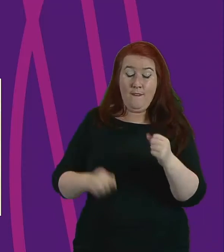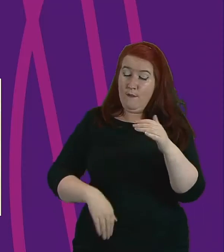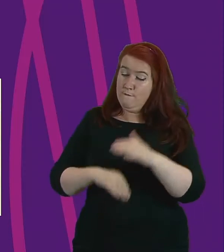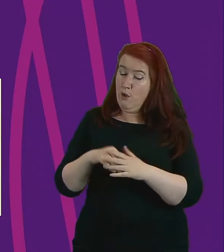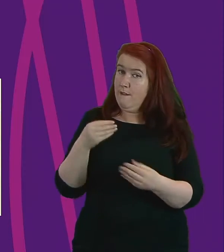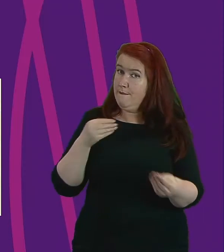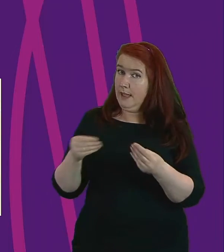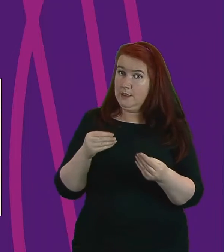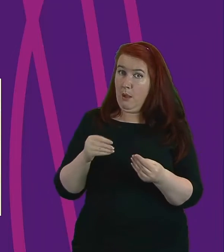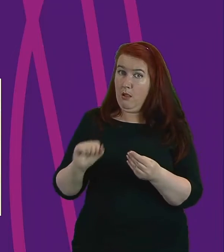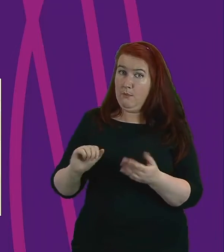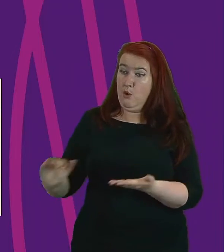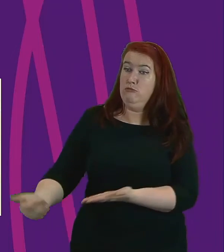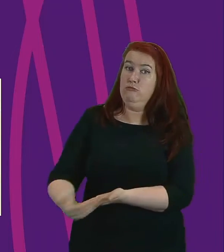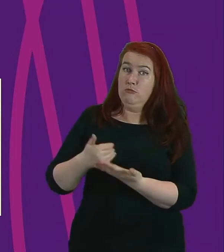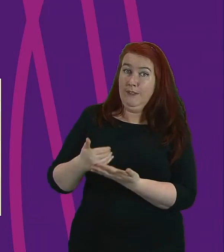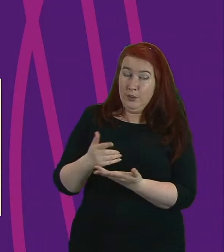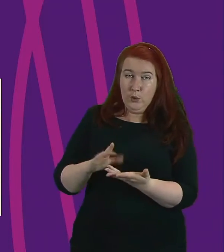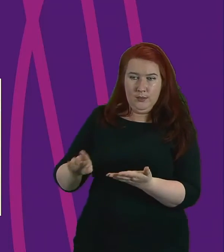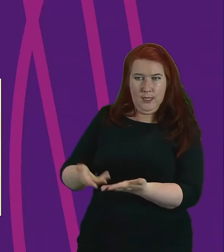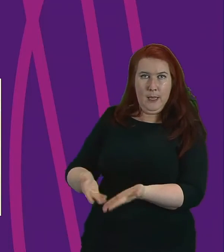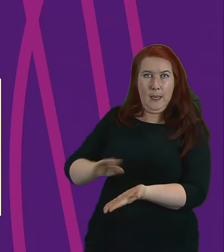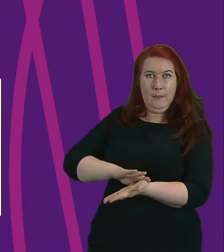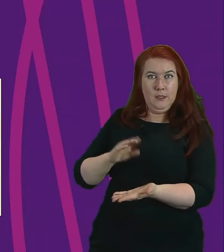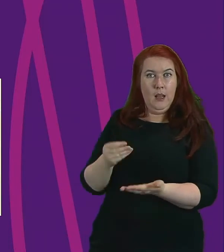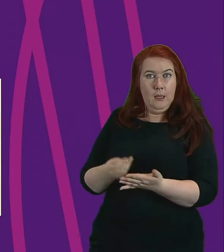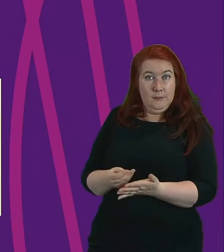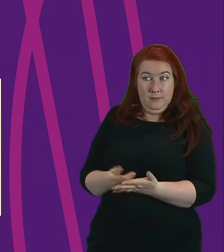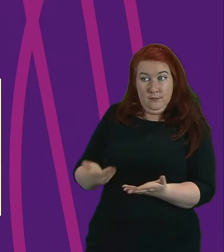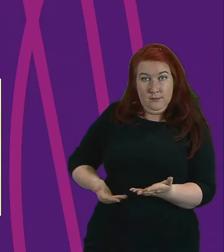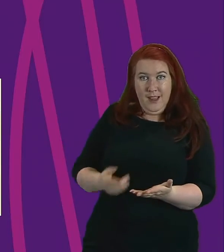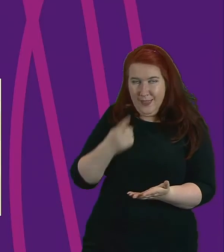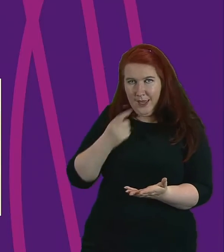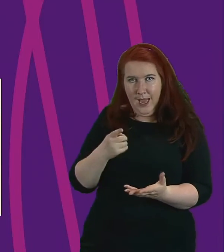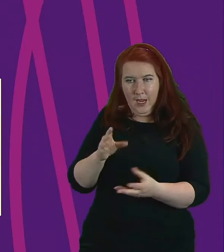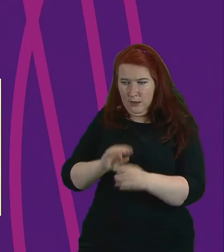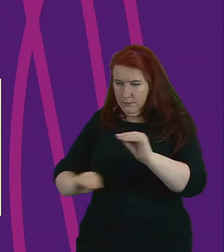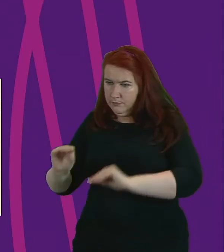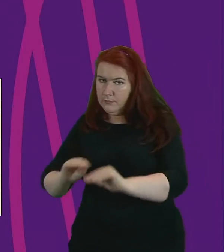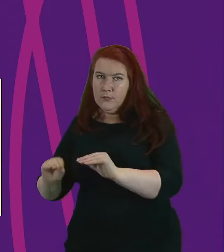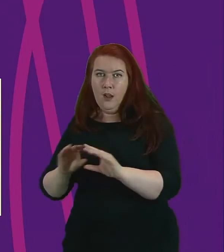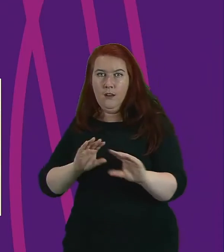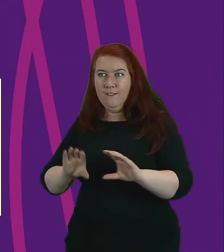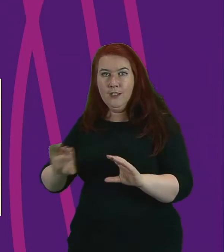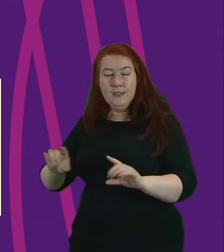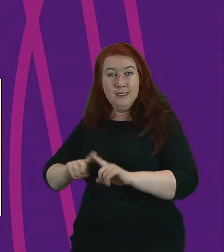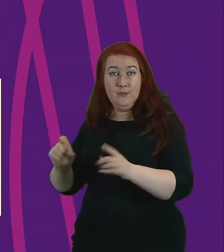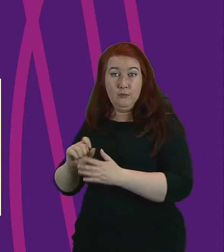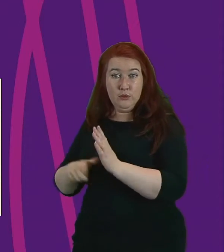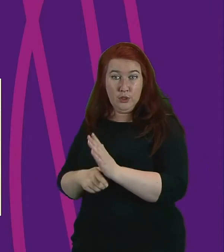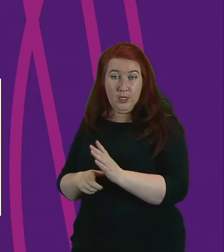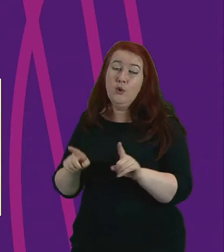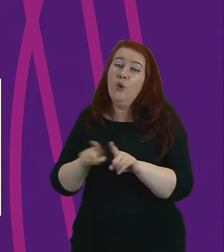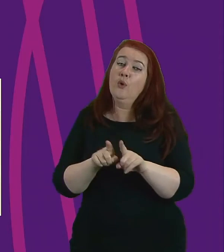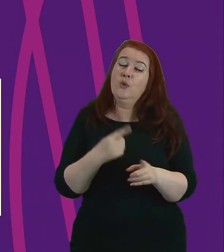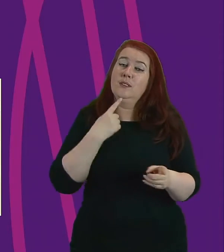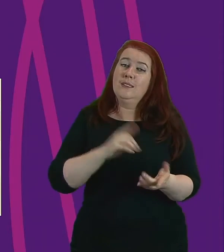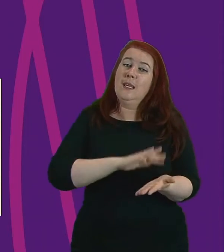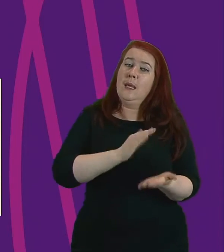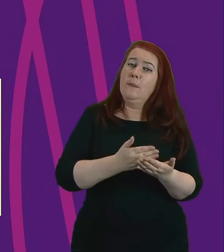both revenue and capital, to use it for other means. Many members have talked about capital projects that might not be able to go